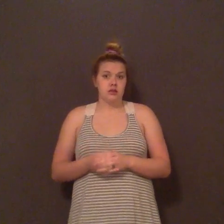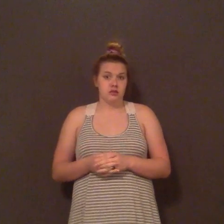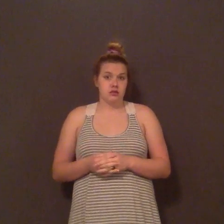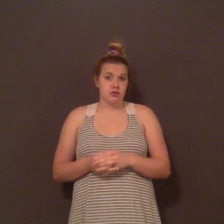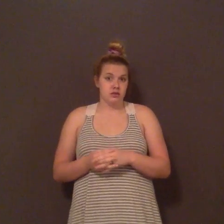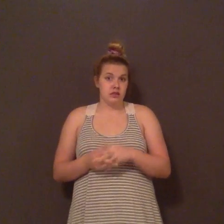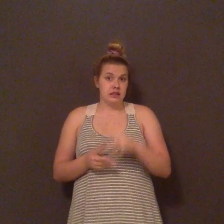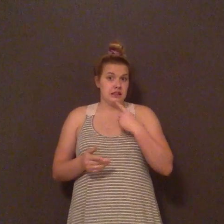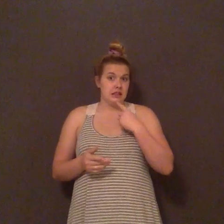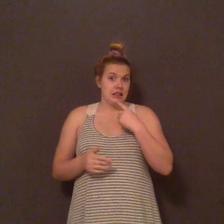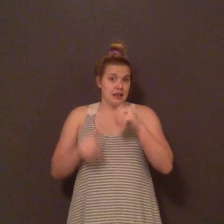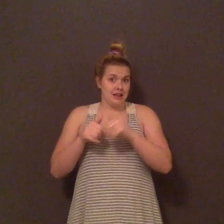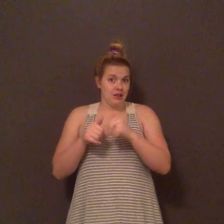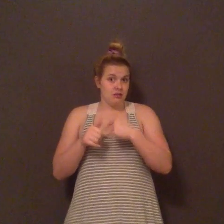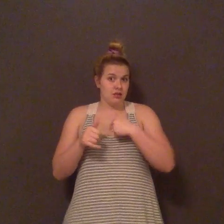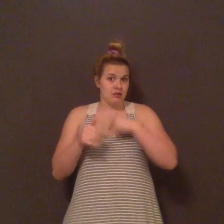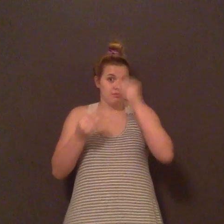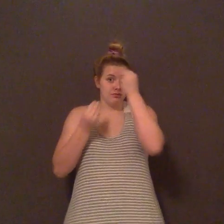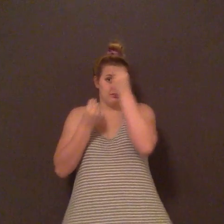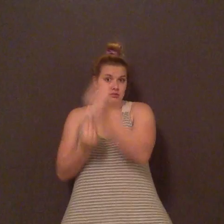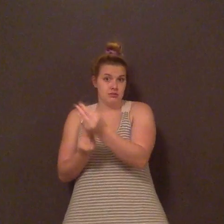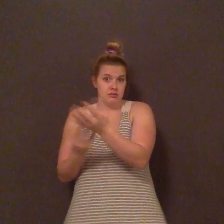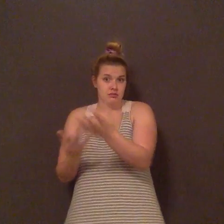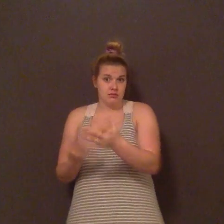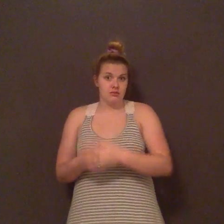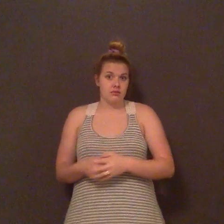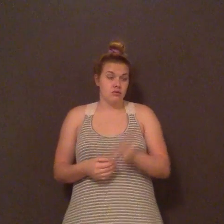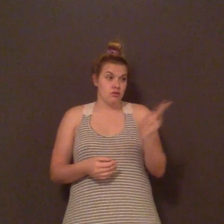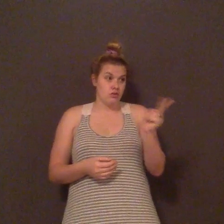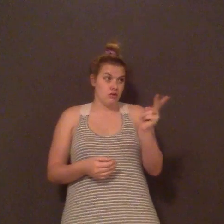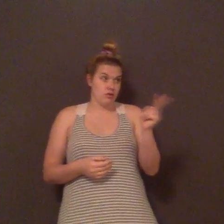say it. Okay. I have no idea why I'm doing this. You both are going to owe me.